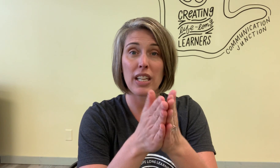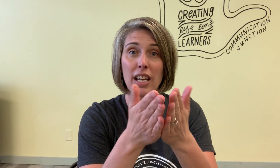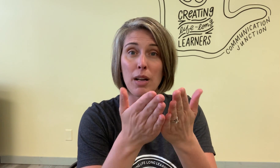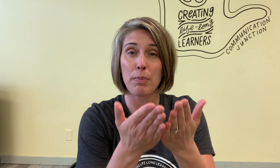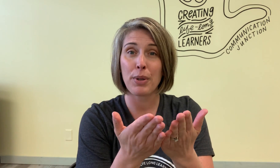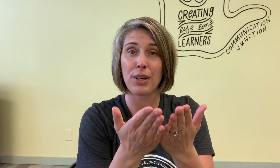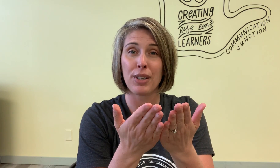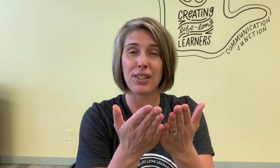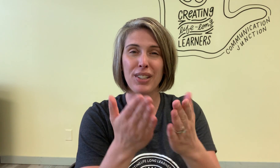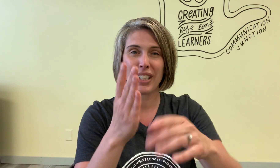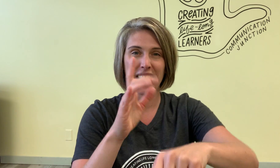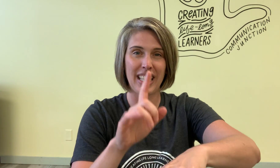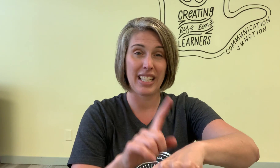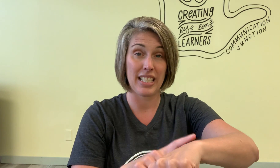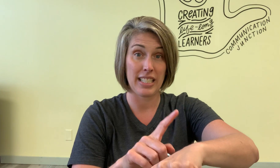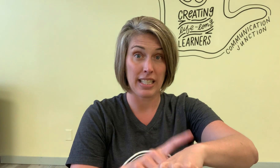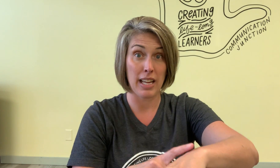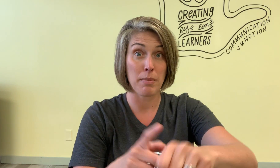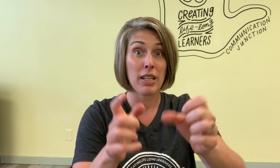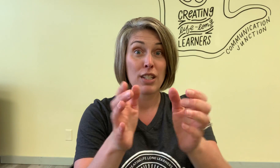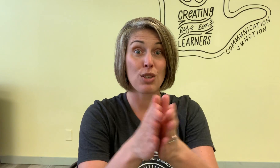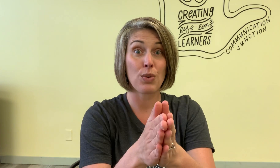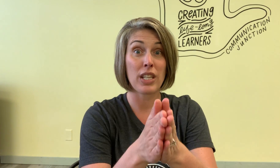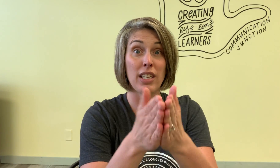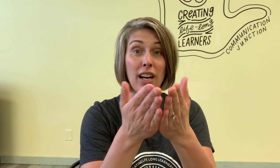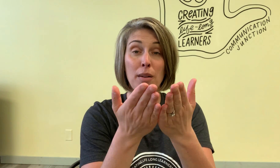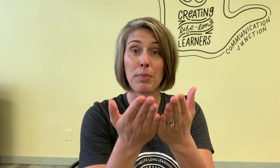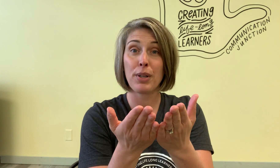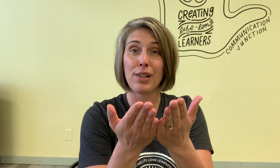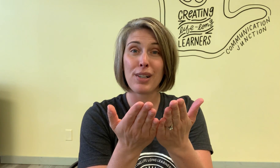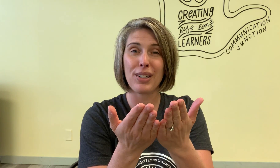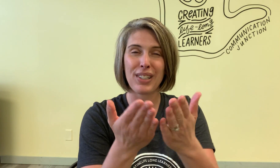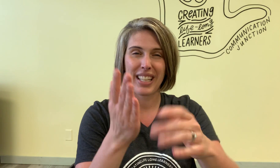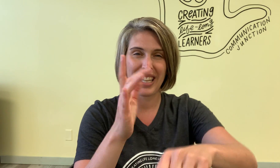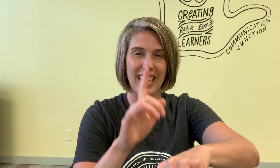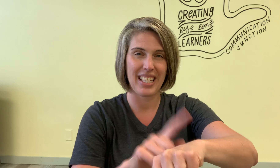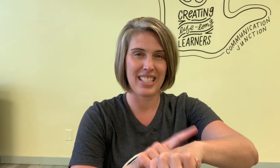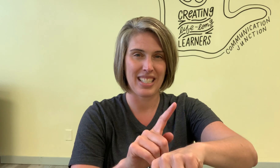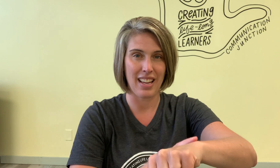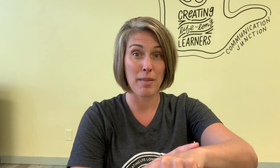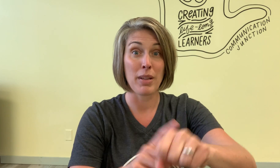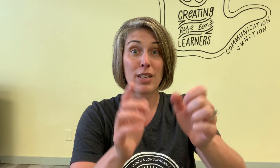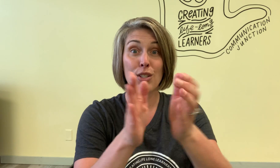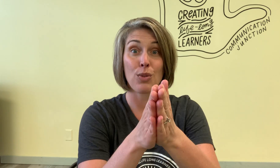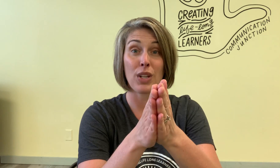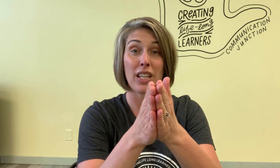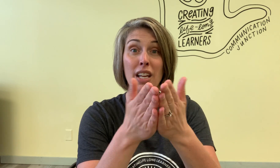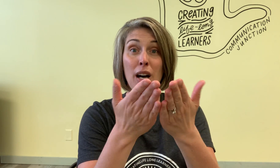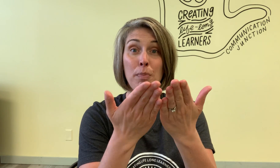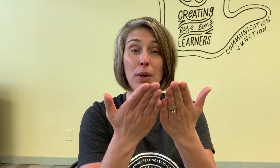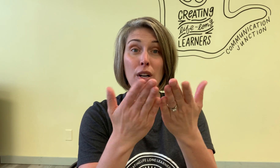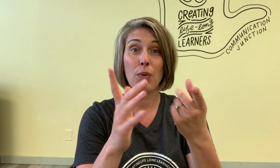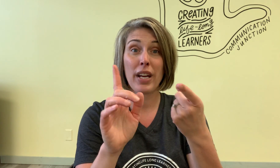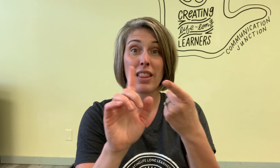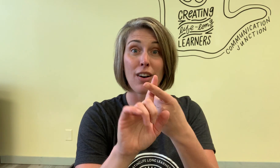a book. It is time to read a book. It is time to read a book with